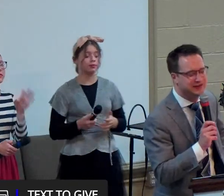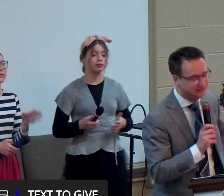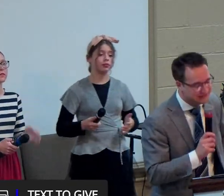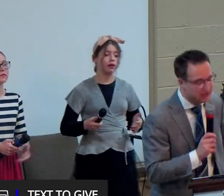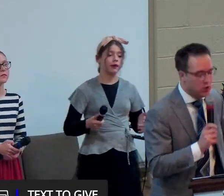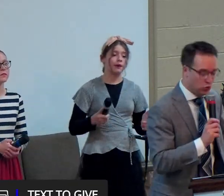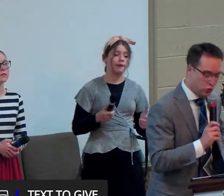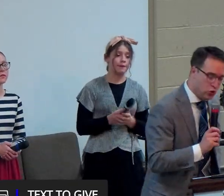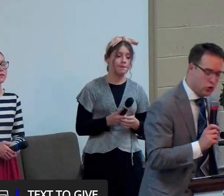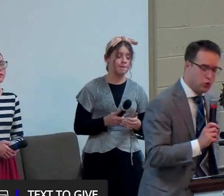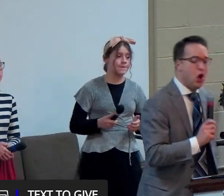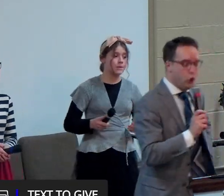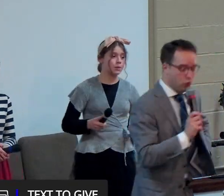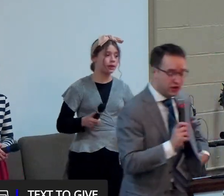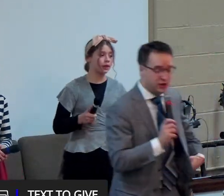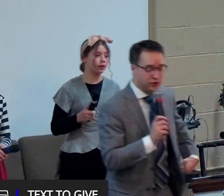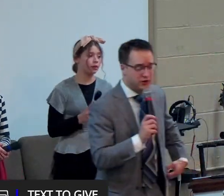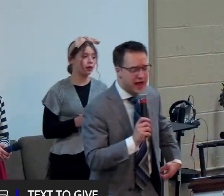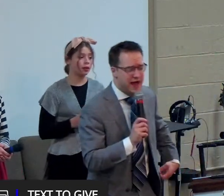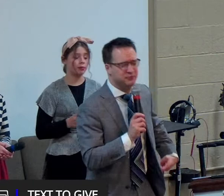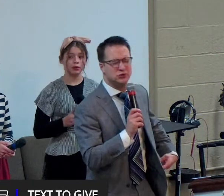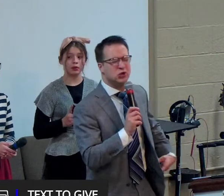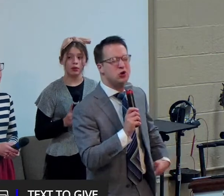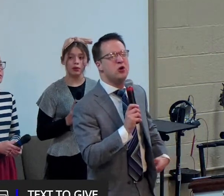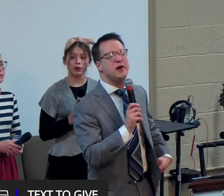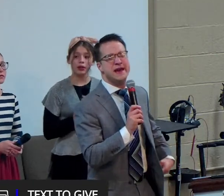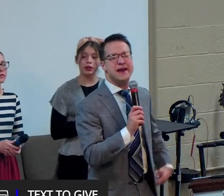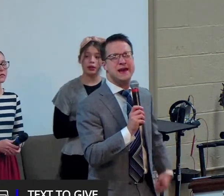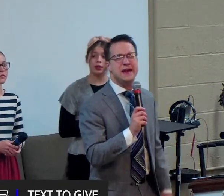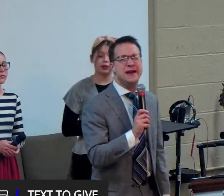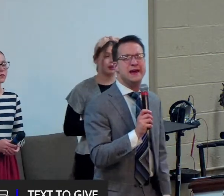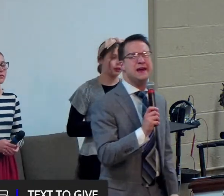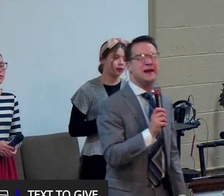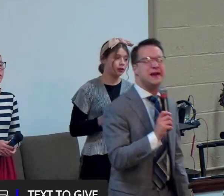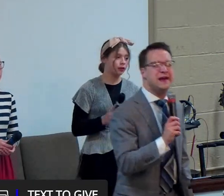going, oh, where I'm